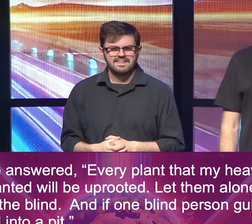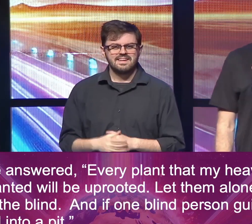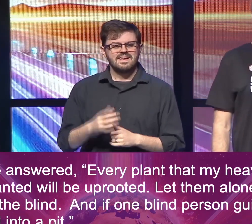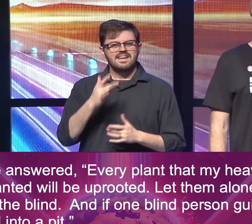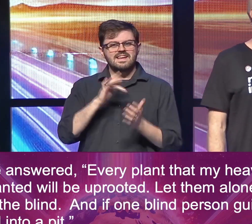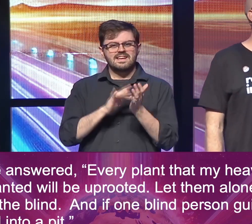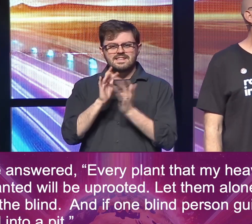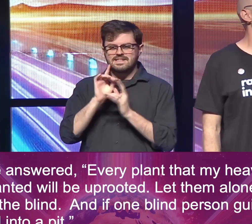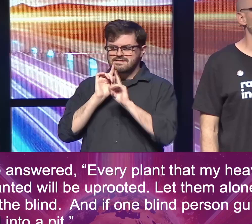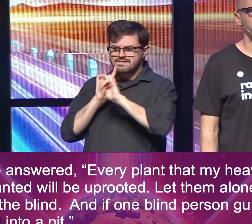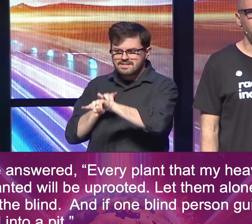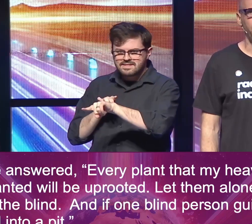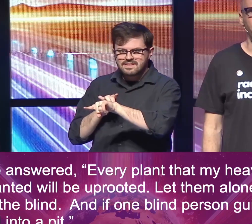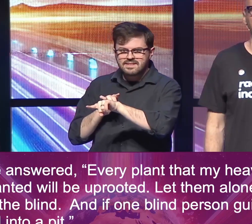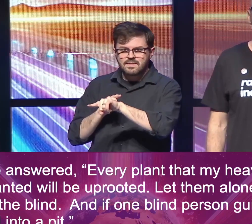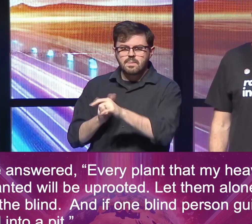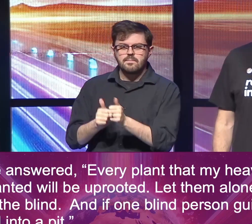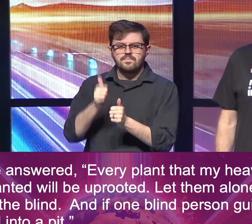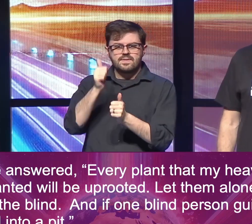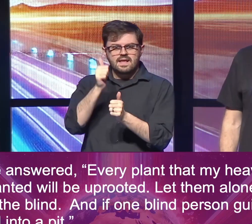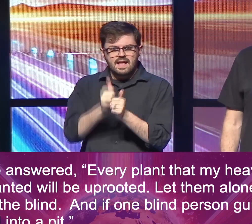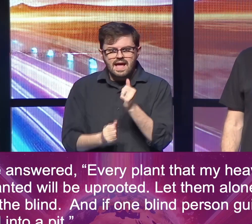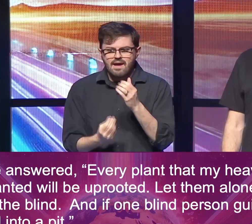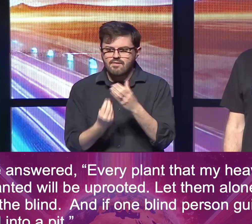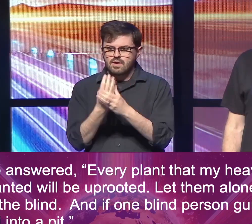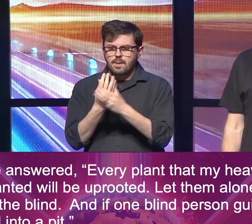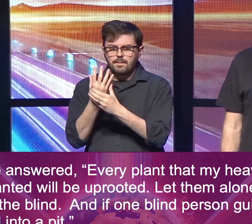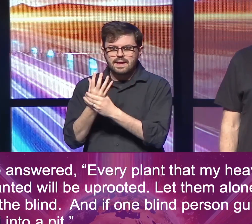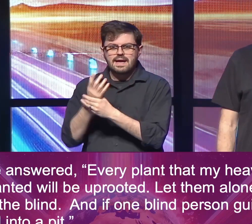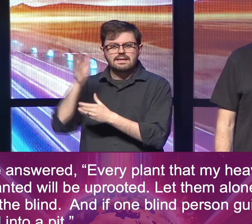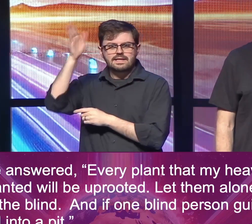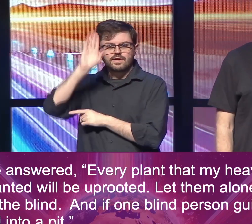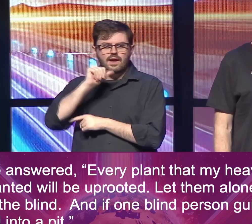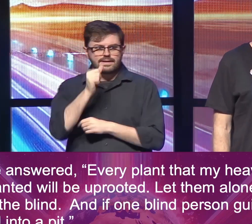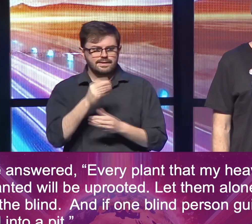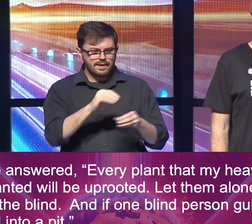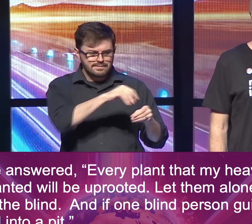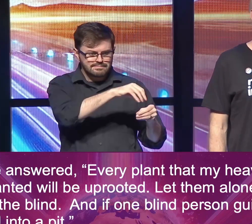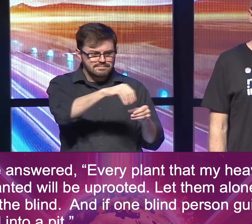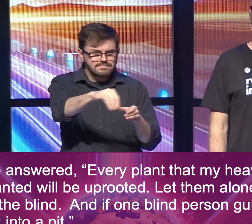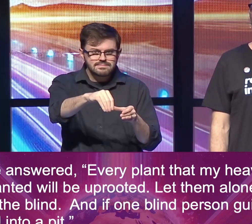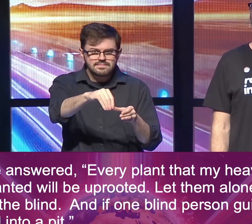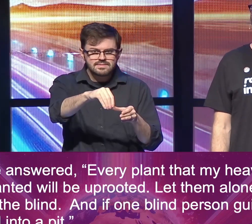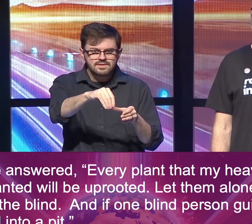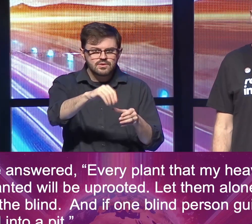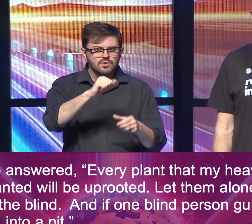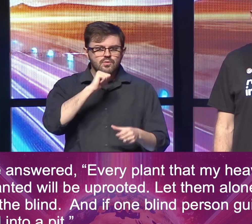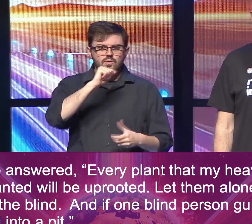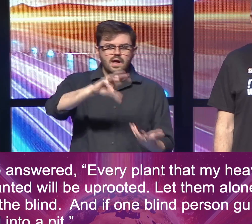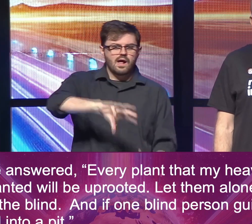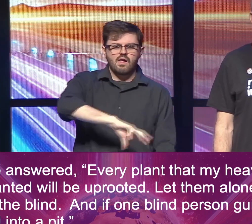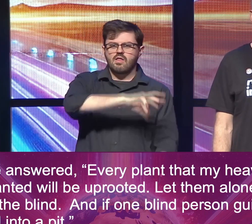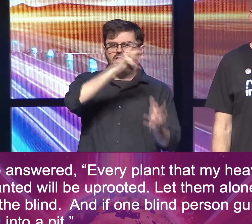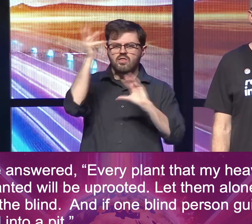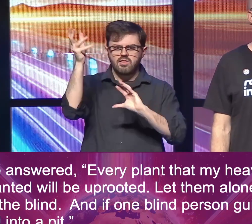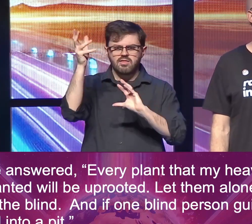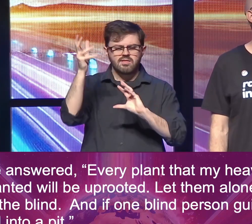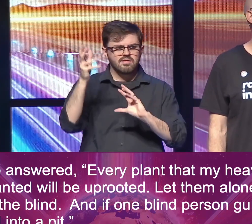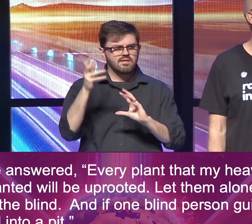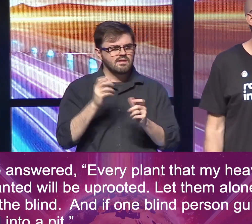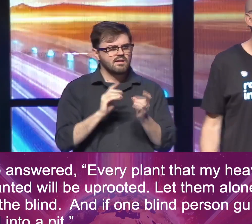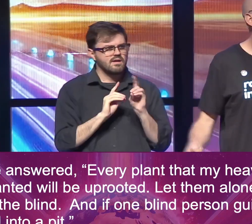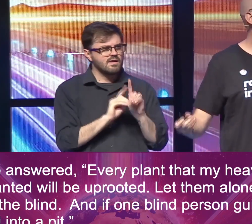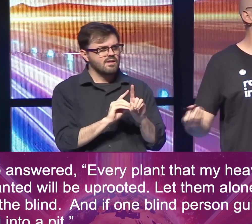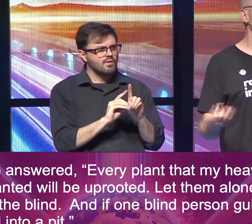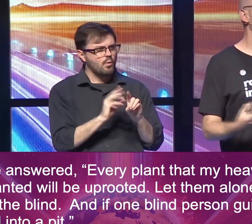says, every plant that my heavenly Father has not planted will be uprooted. And they're like, what are you talking about,